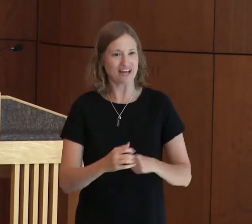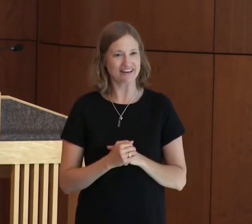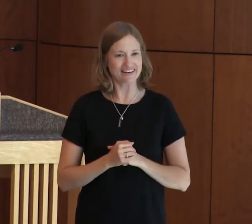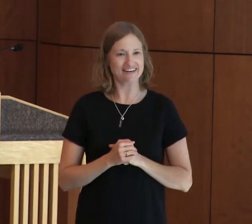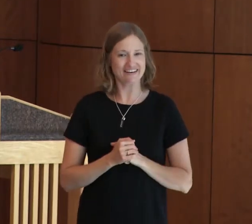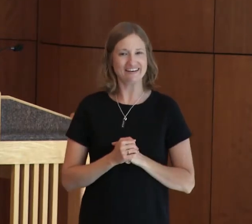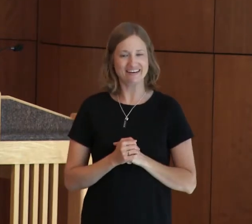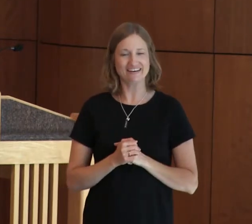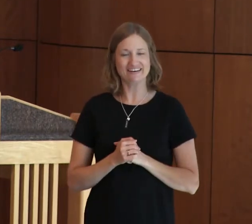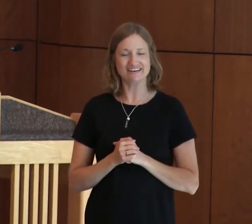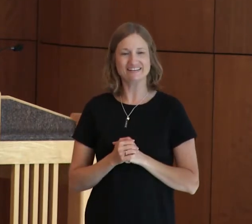It's hard to contain it.